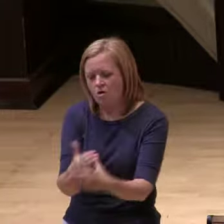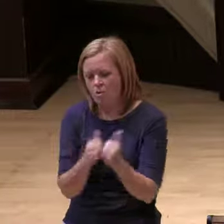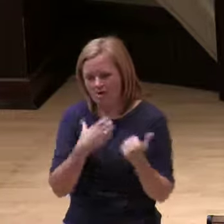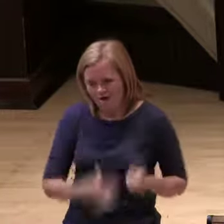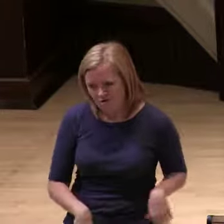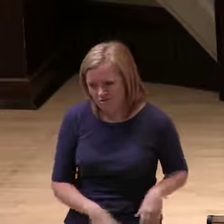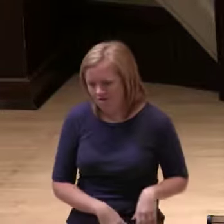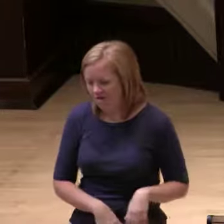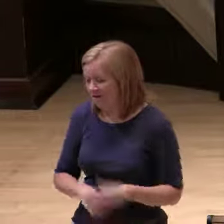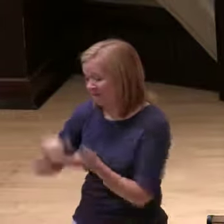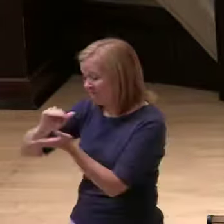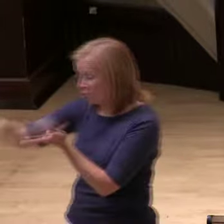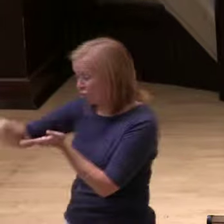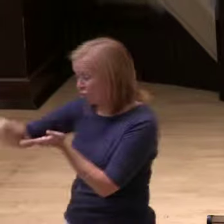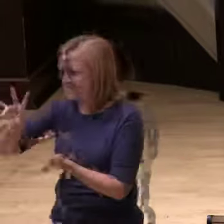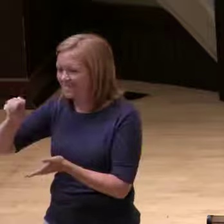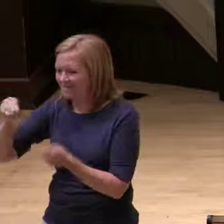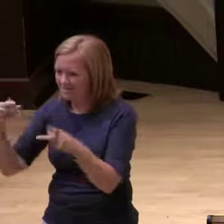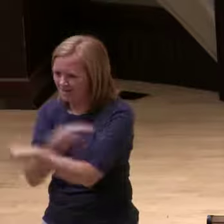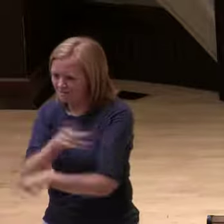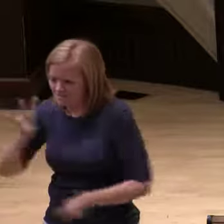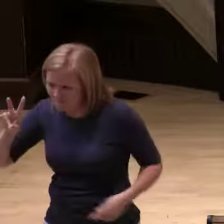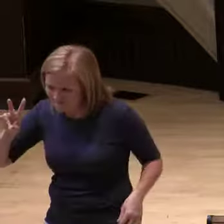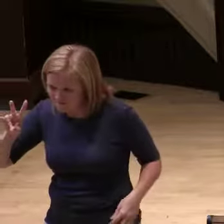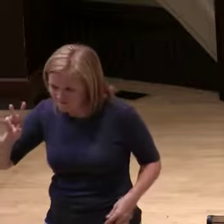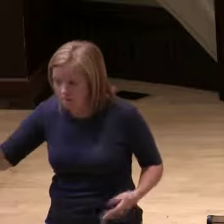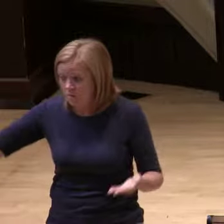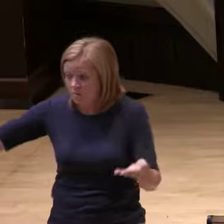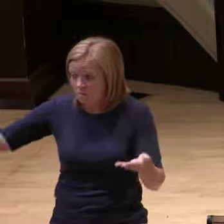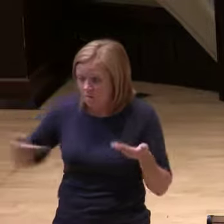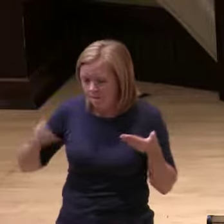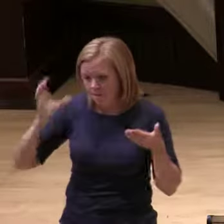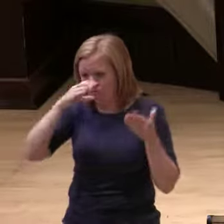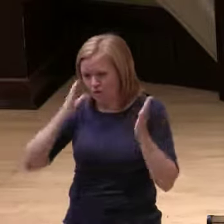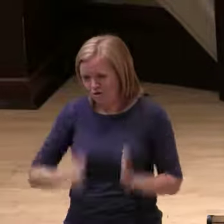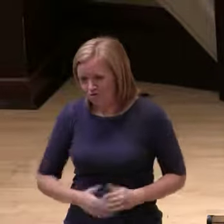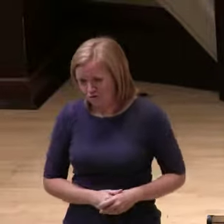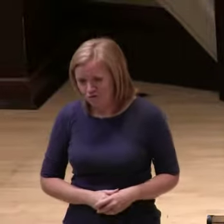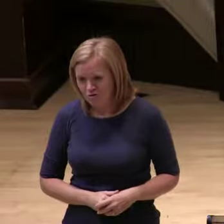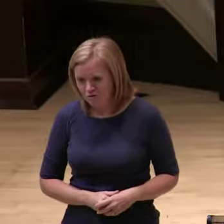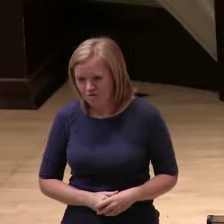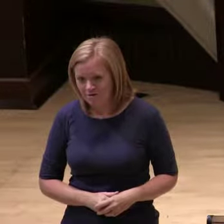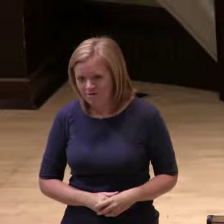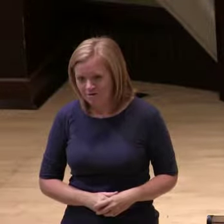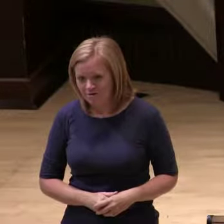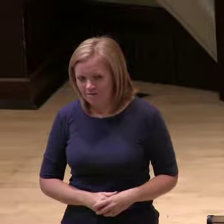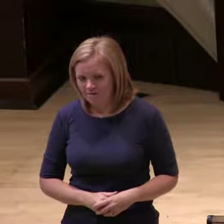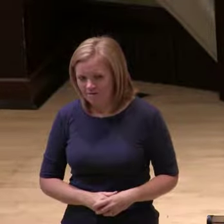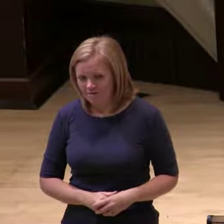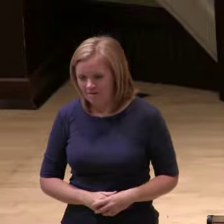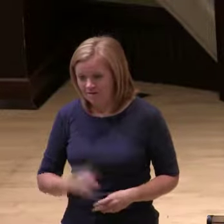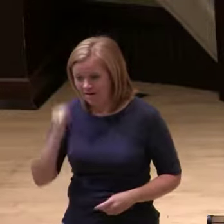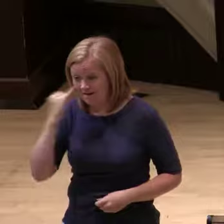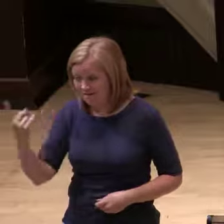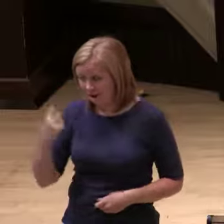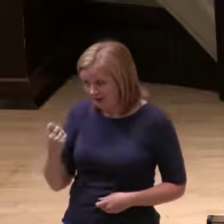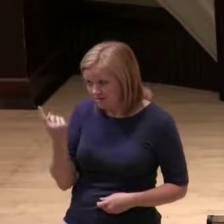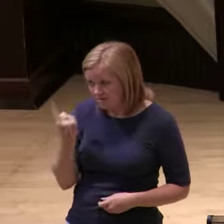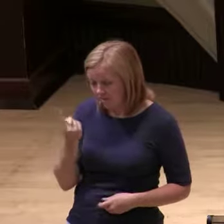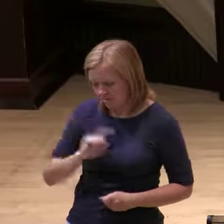Forgive 70 times 7. Welcome the stranger. Give to anyone who